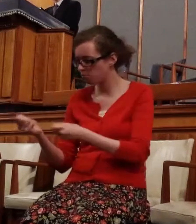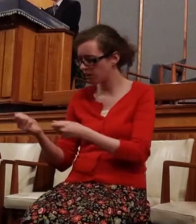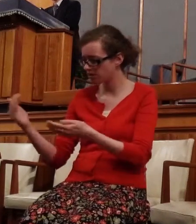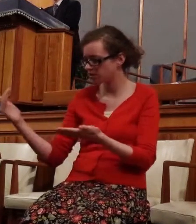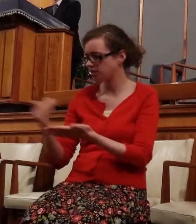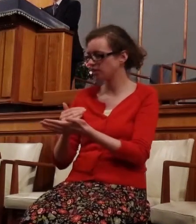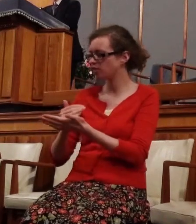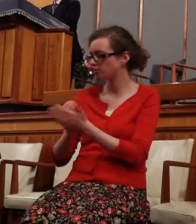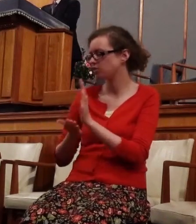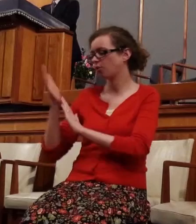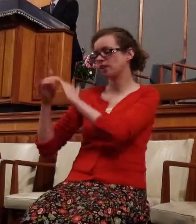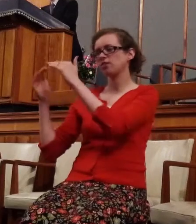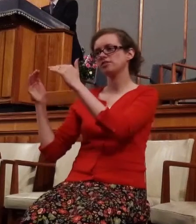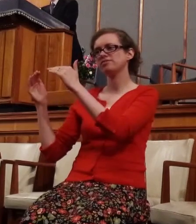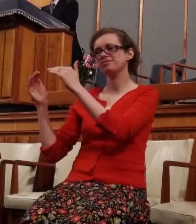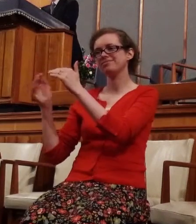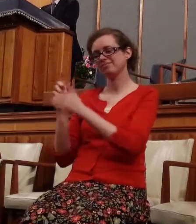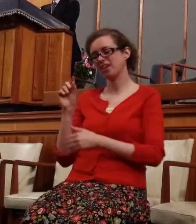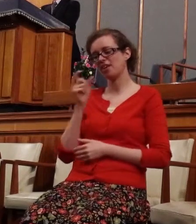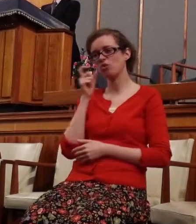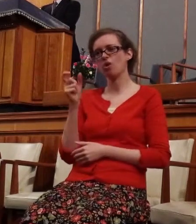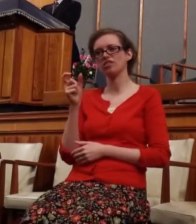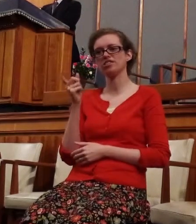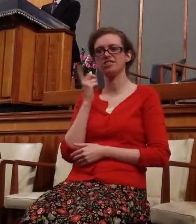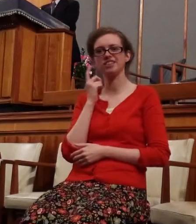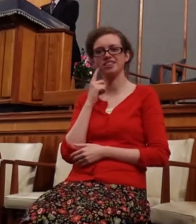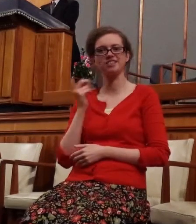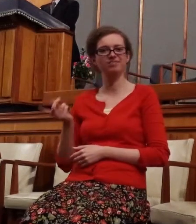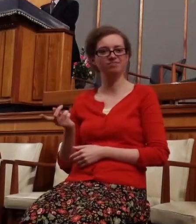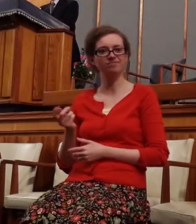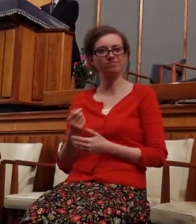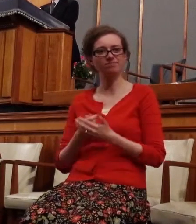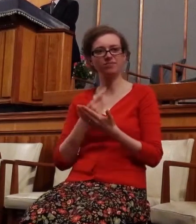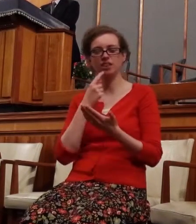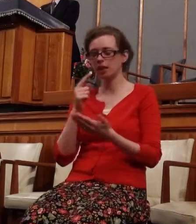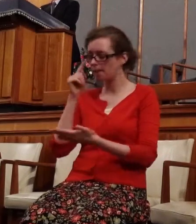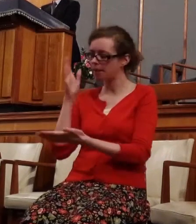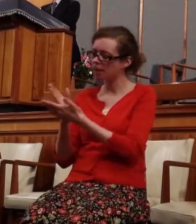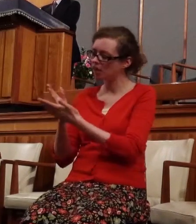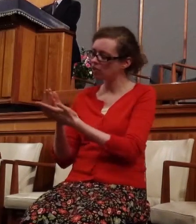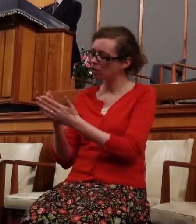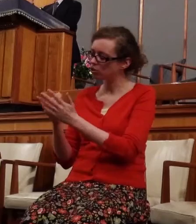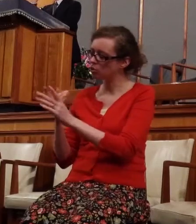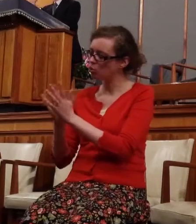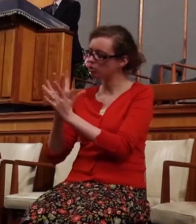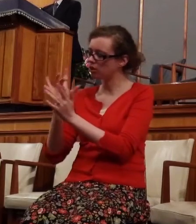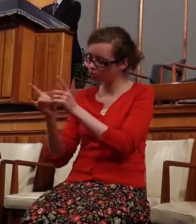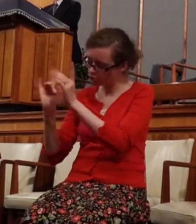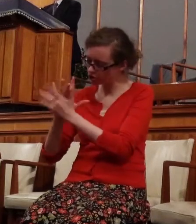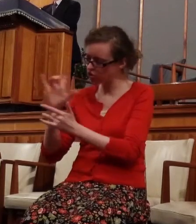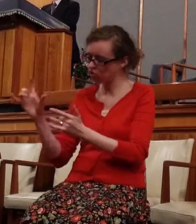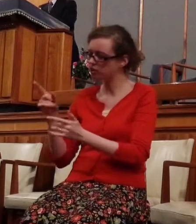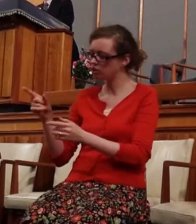A sinner forgiven and made a sin. Believe on the Lord Jesus Christ and